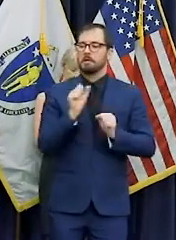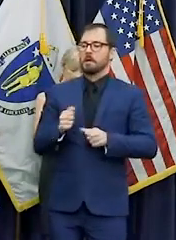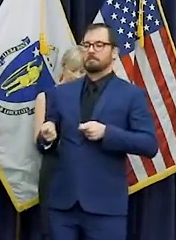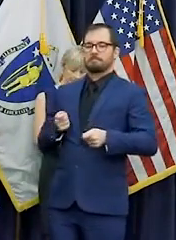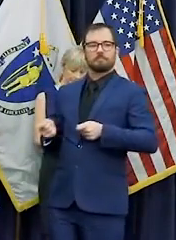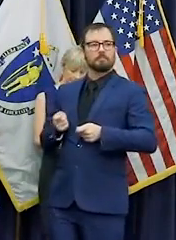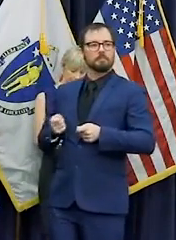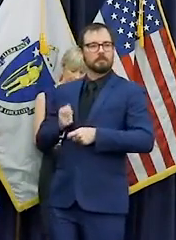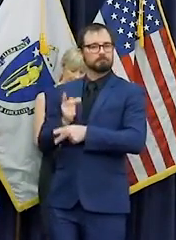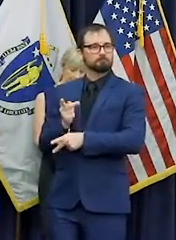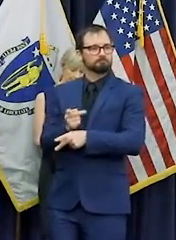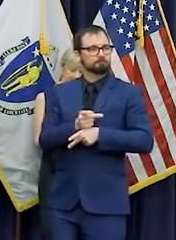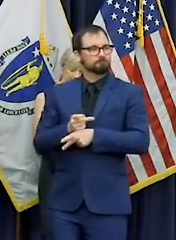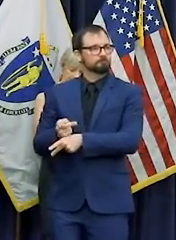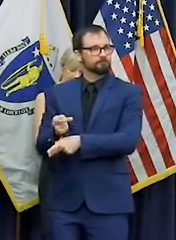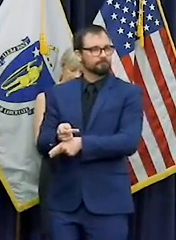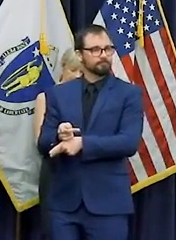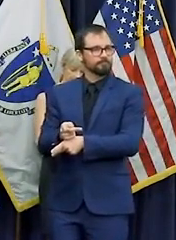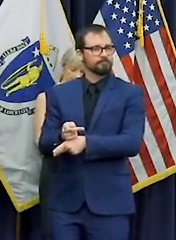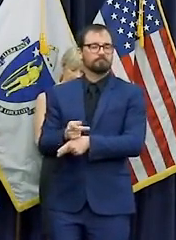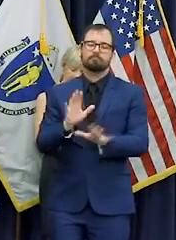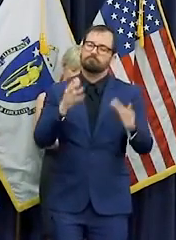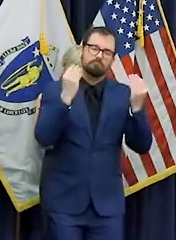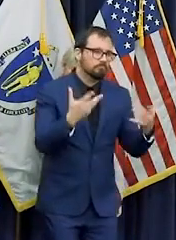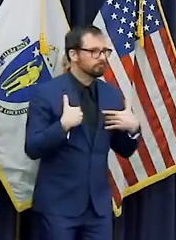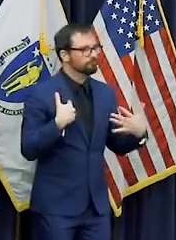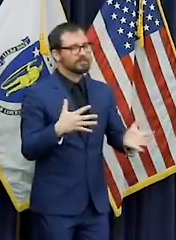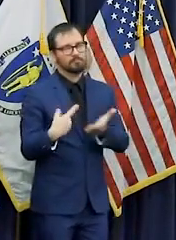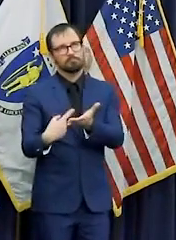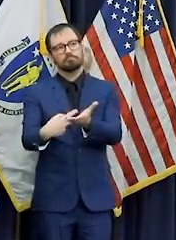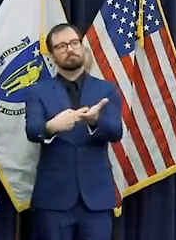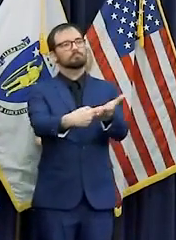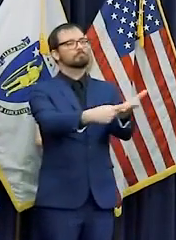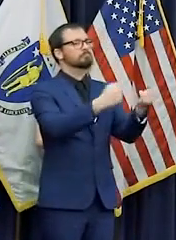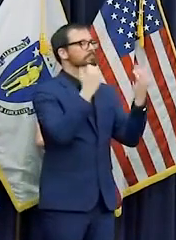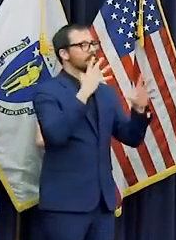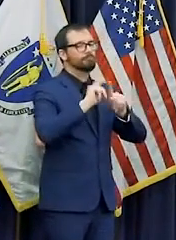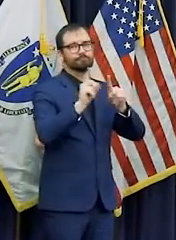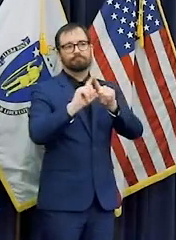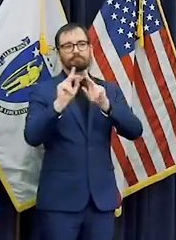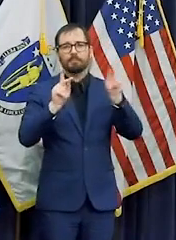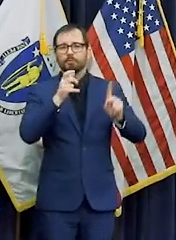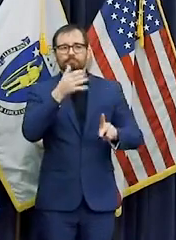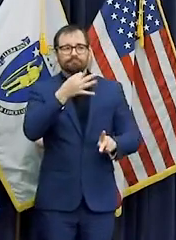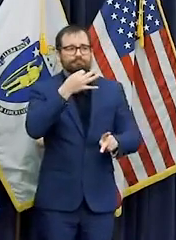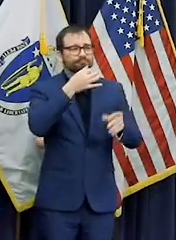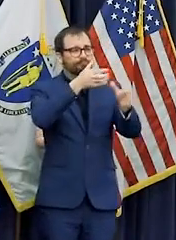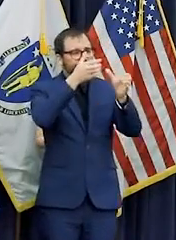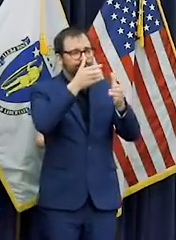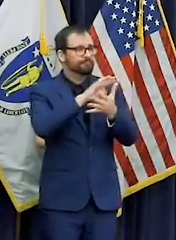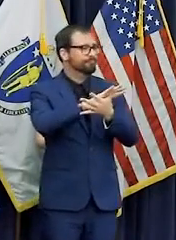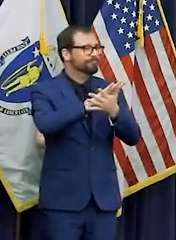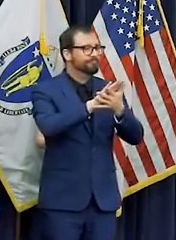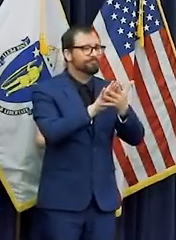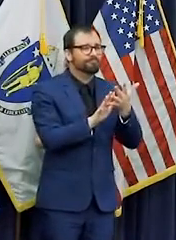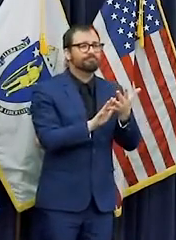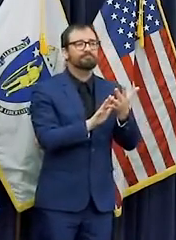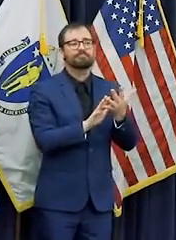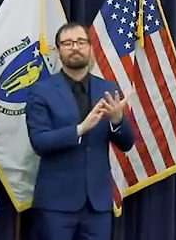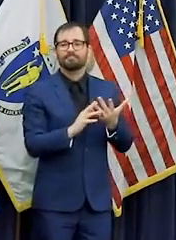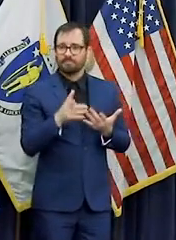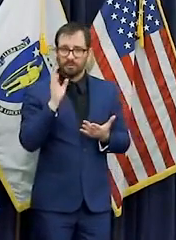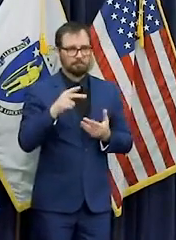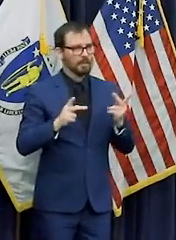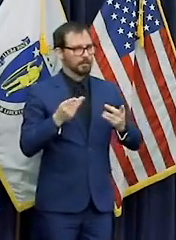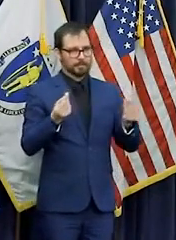with people who have lost their jobs and their businesses, and others that are struggling mightily to keep their doors open as best they can and